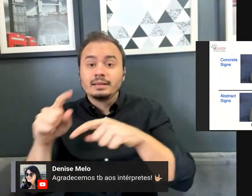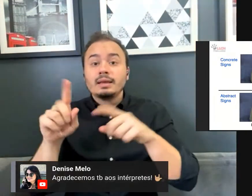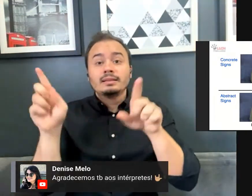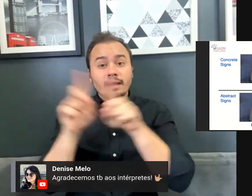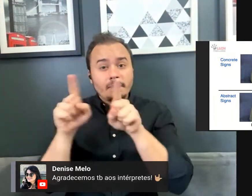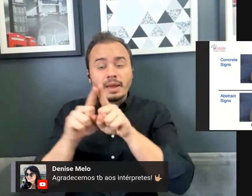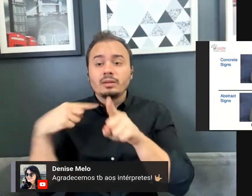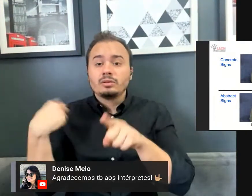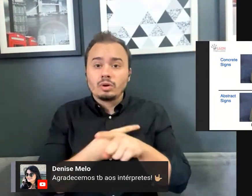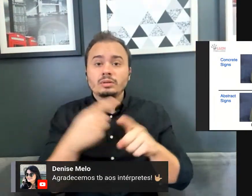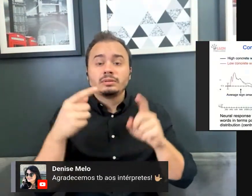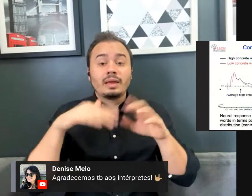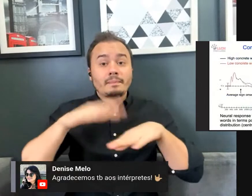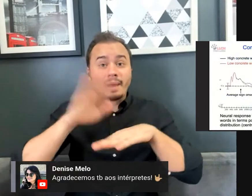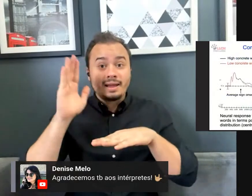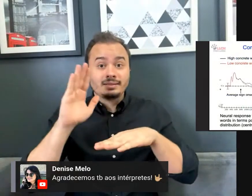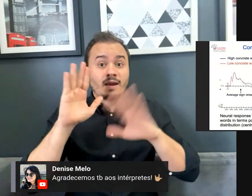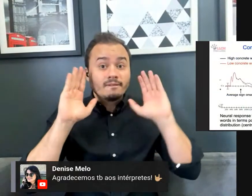and iconicity.